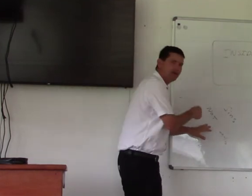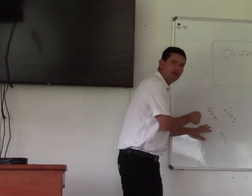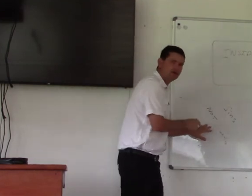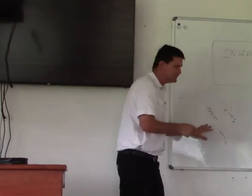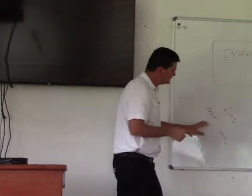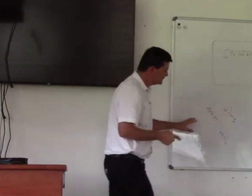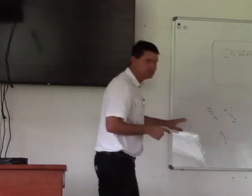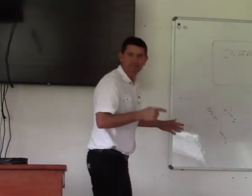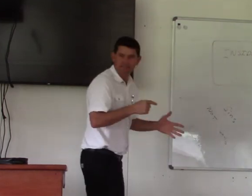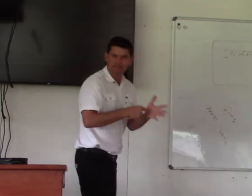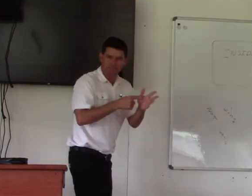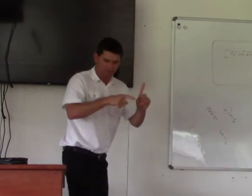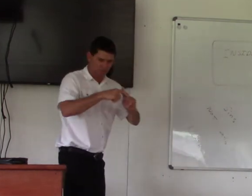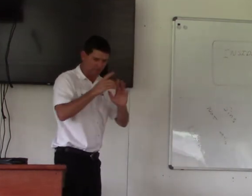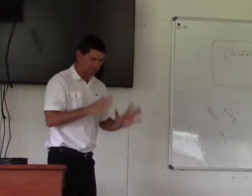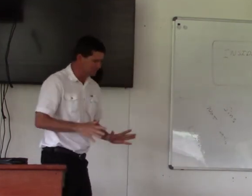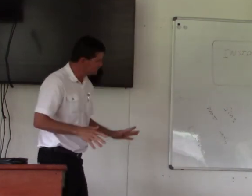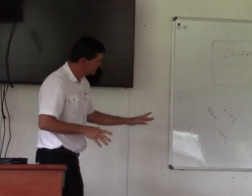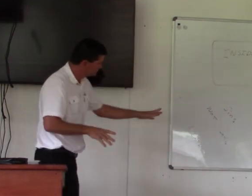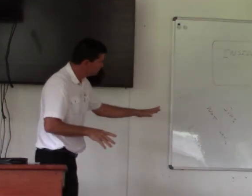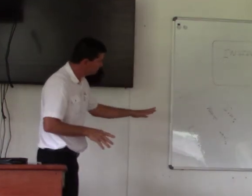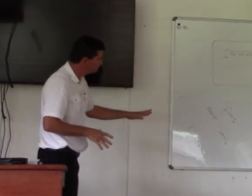here. Sometimes Christians